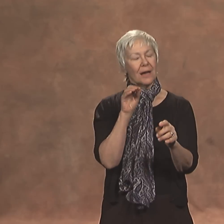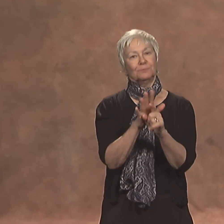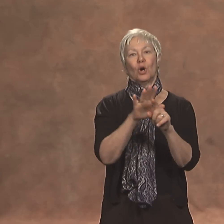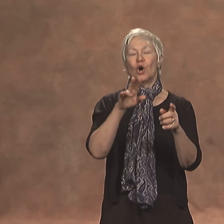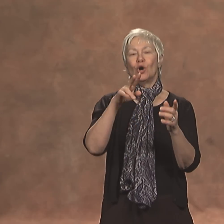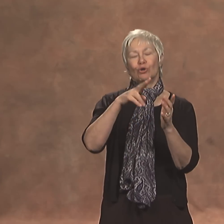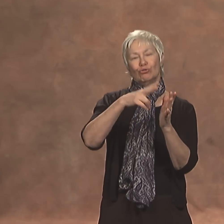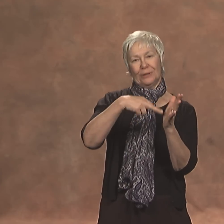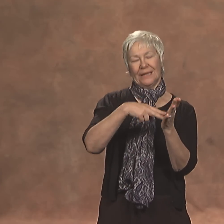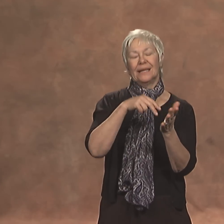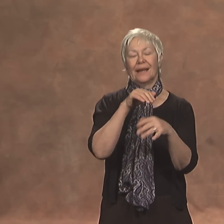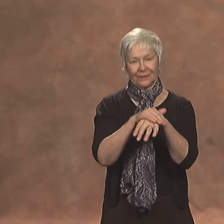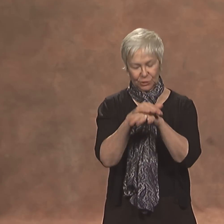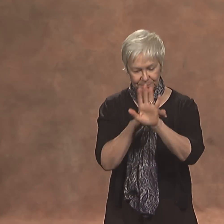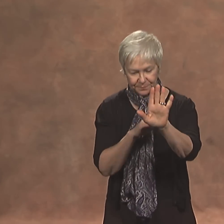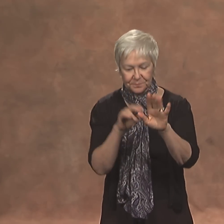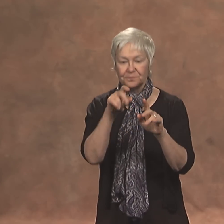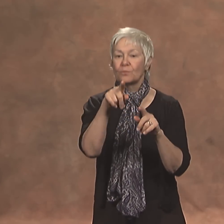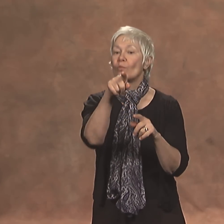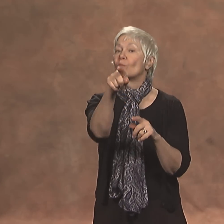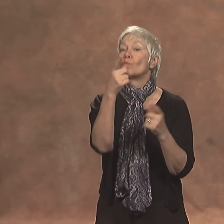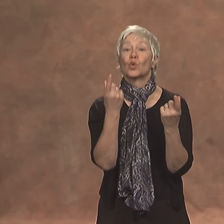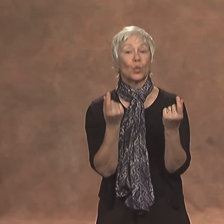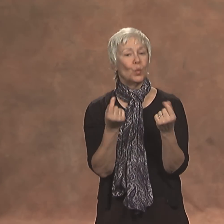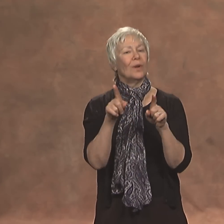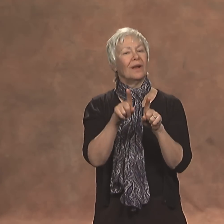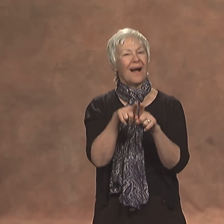reading is very important. I'm glad that you've asked this question.